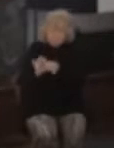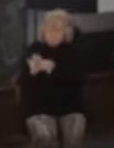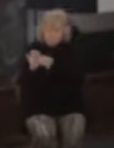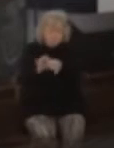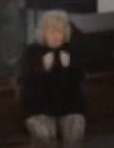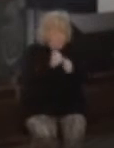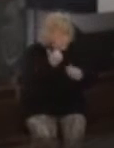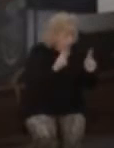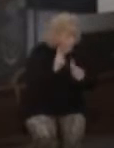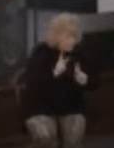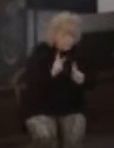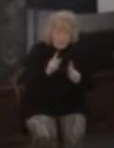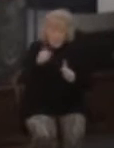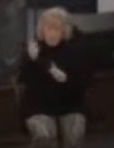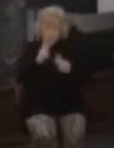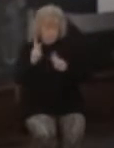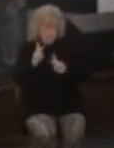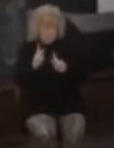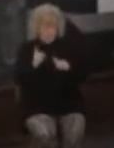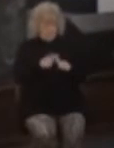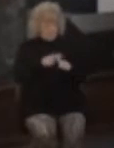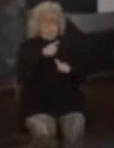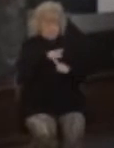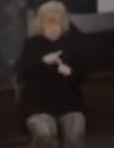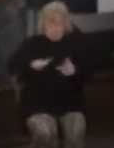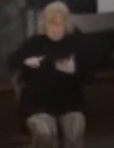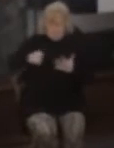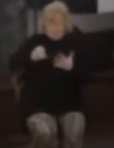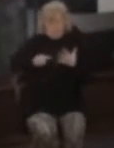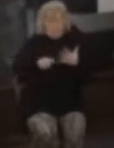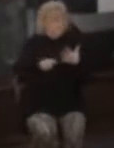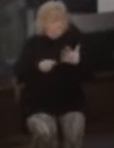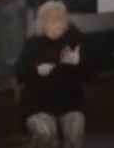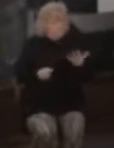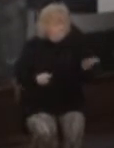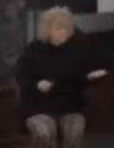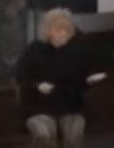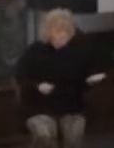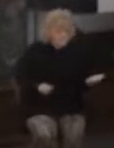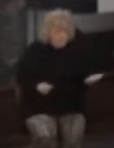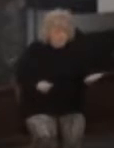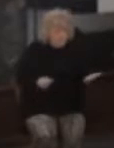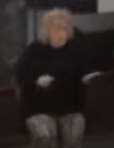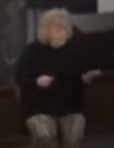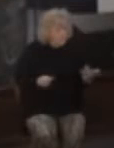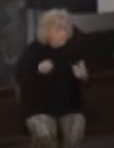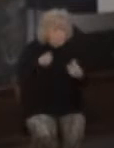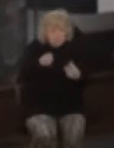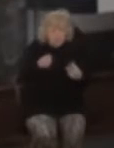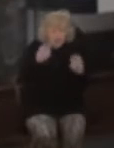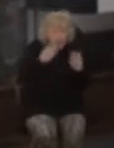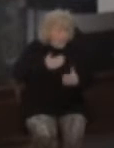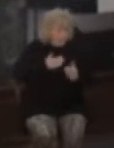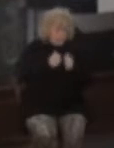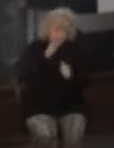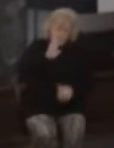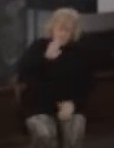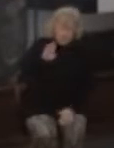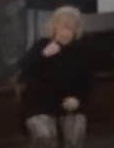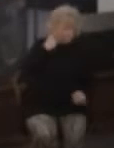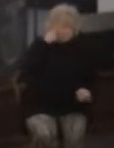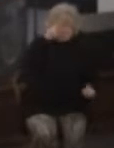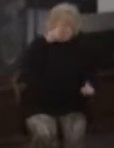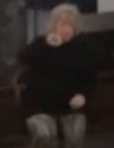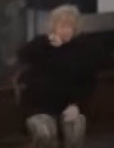yourself. Jealousy prevents you from taking pleasure in others' success. Jealousy robs